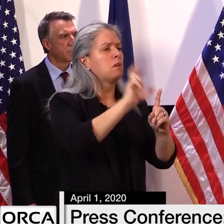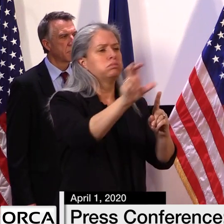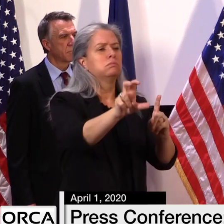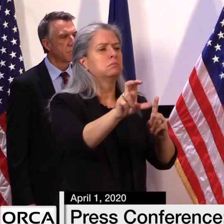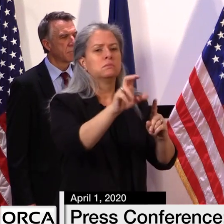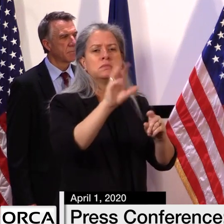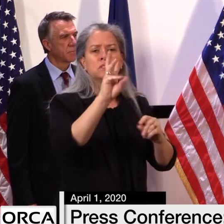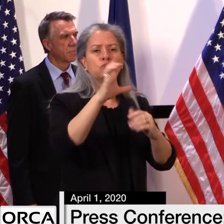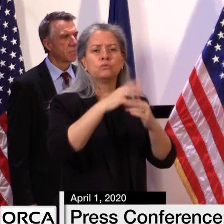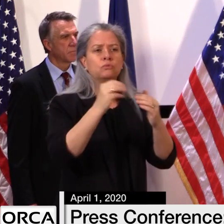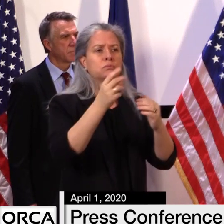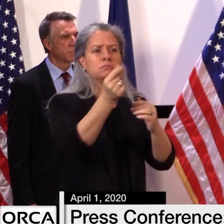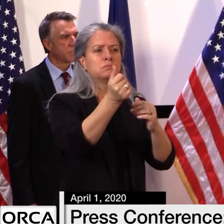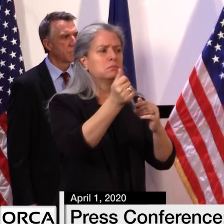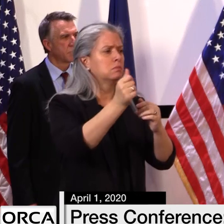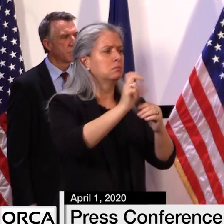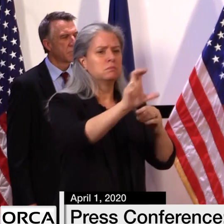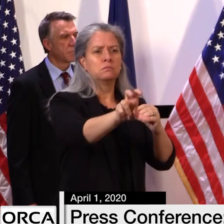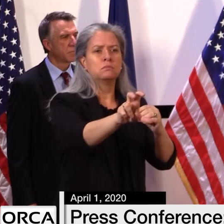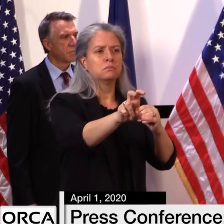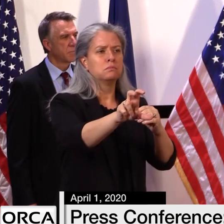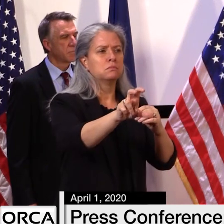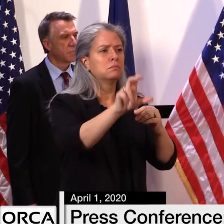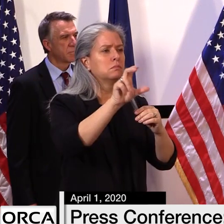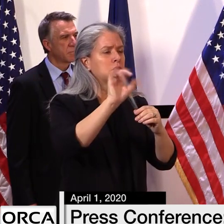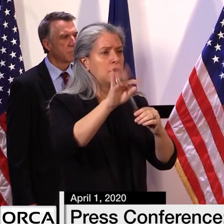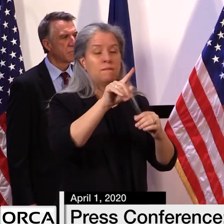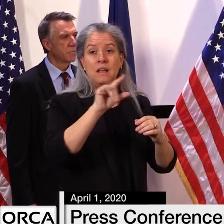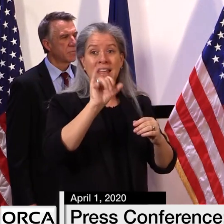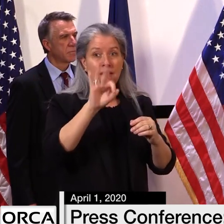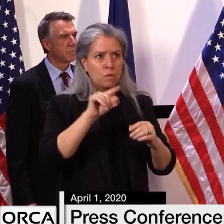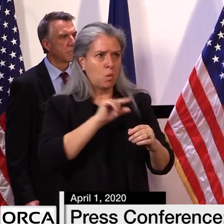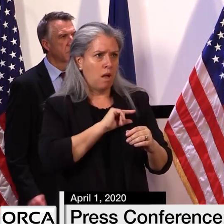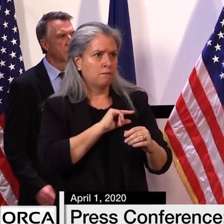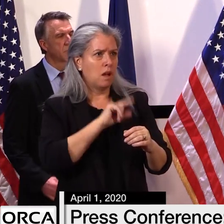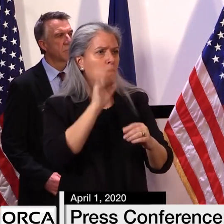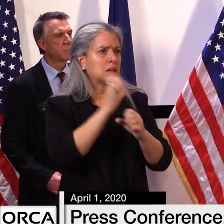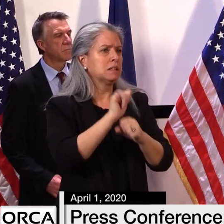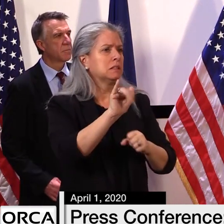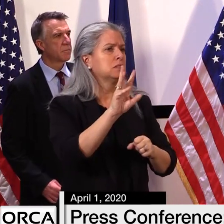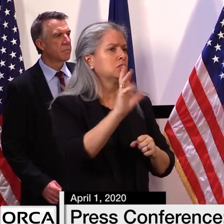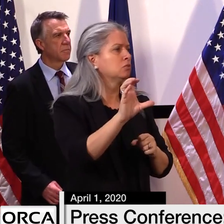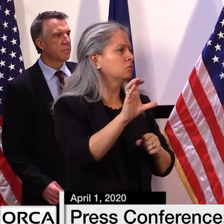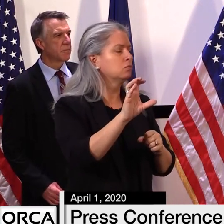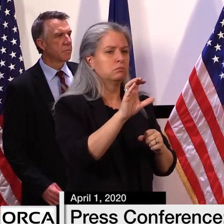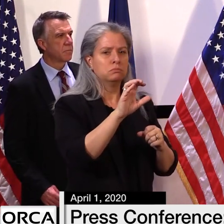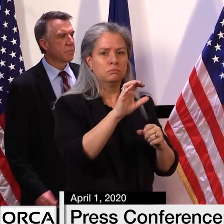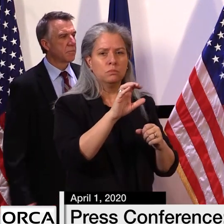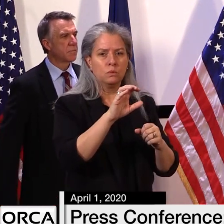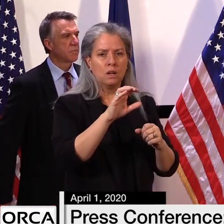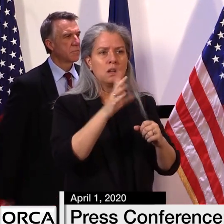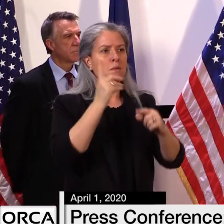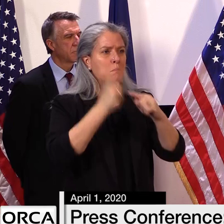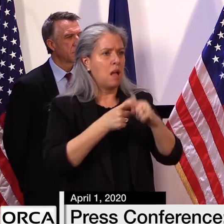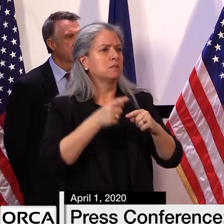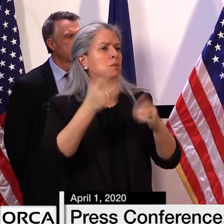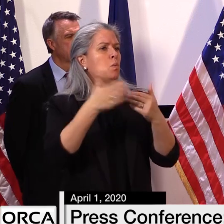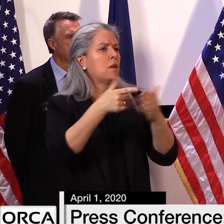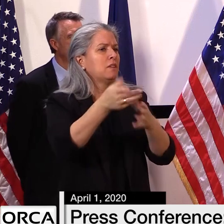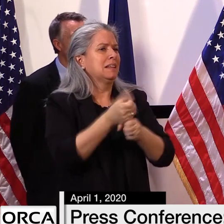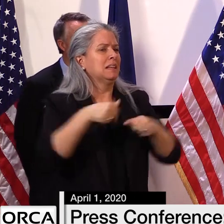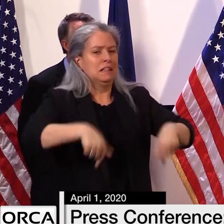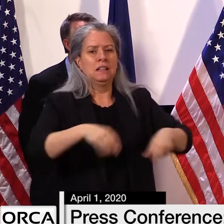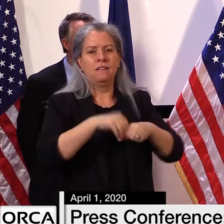supplemental unemployment to any qualified person on top of what they're entitled to in the state of Vermont.